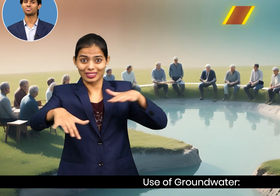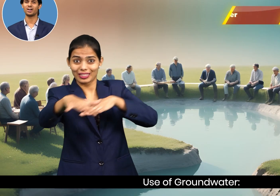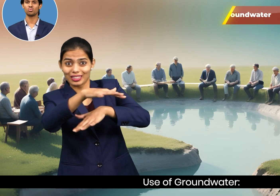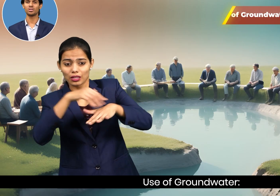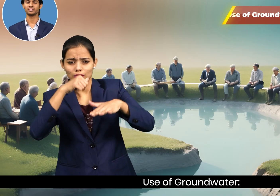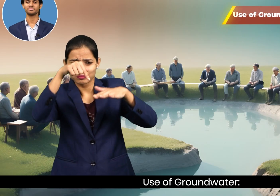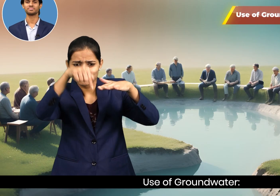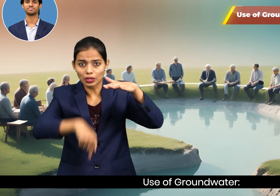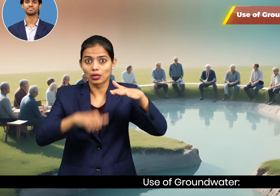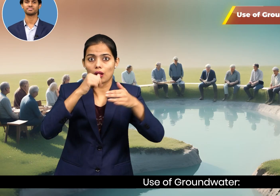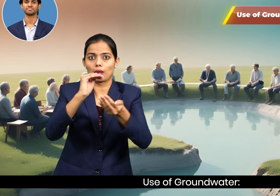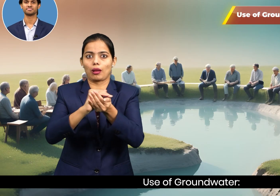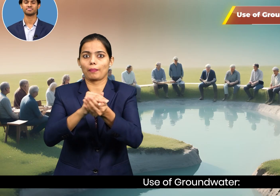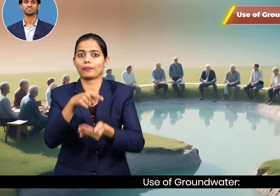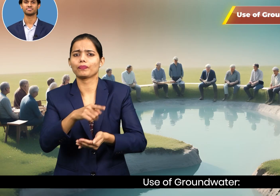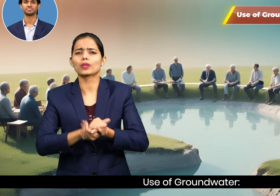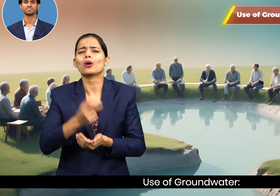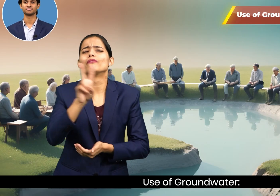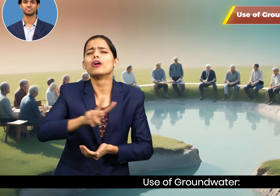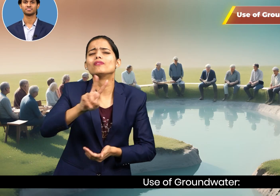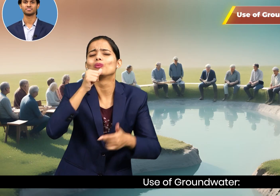Use of groundwater.